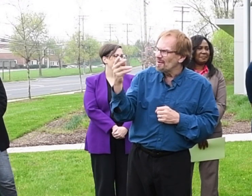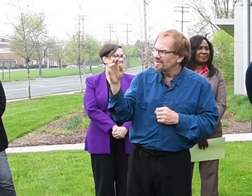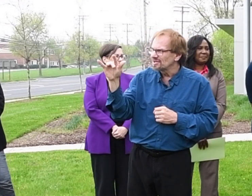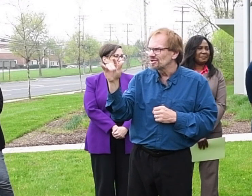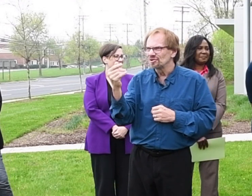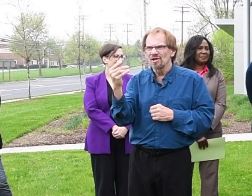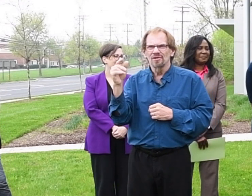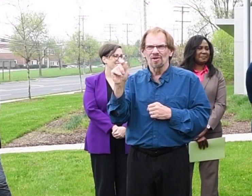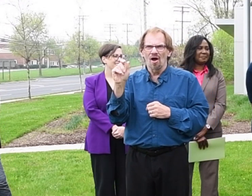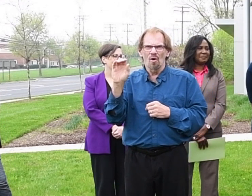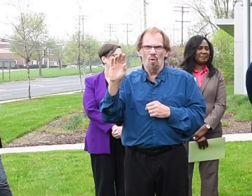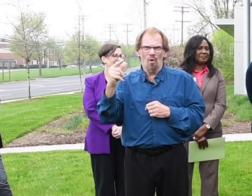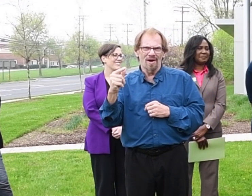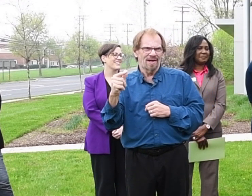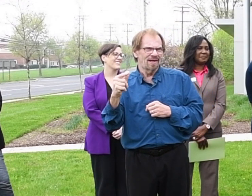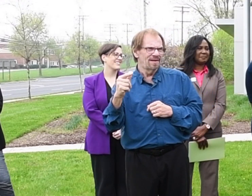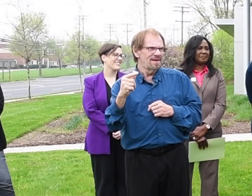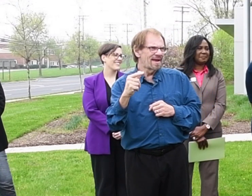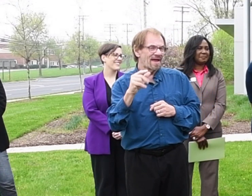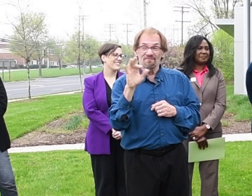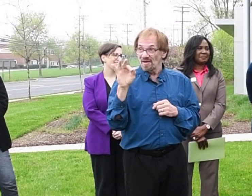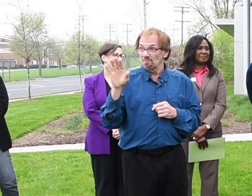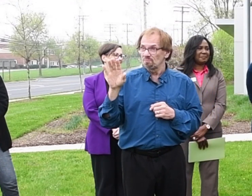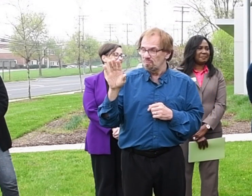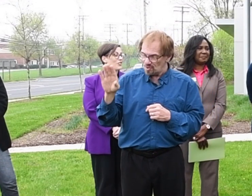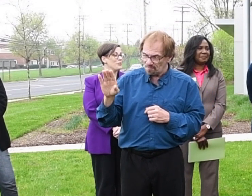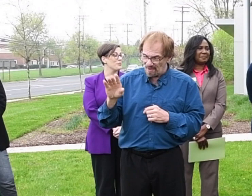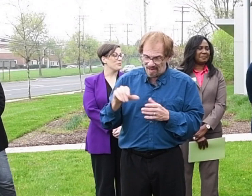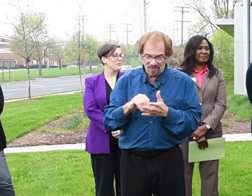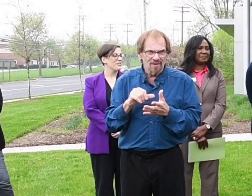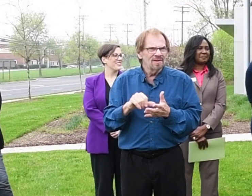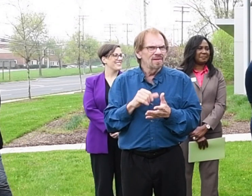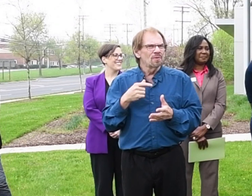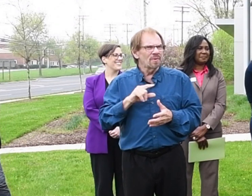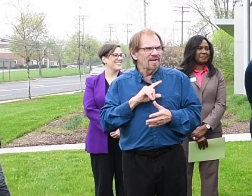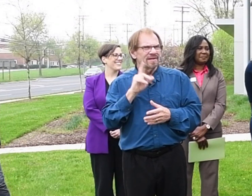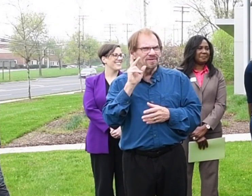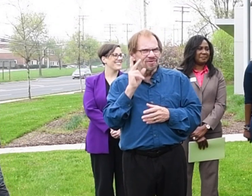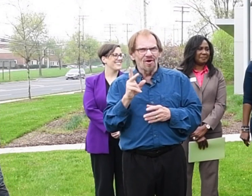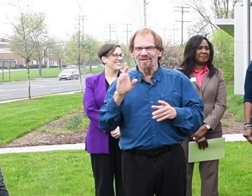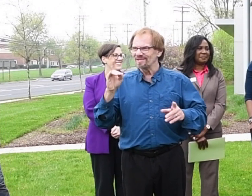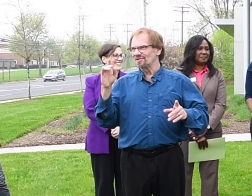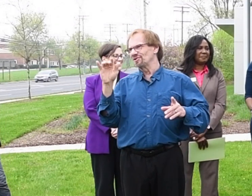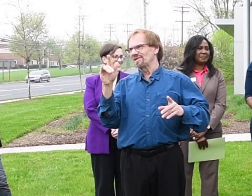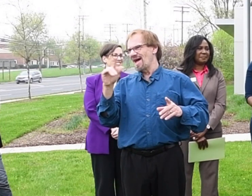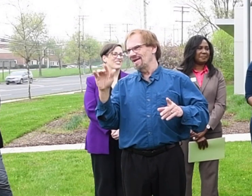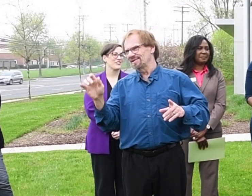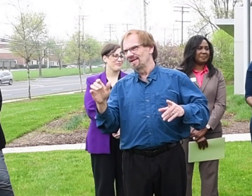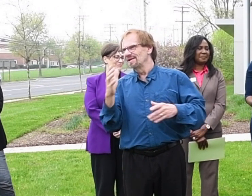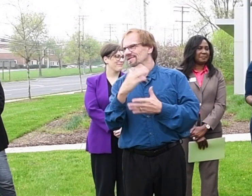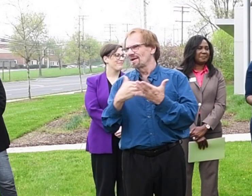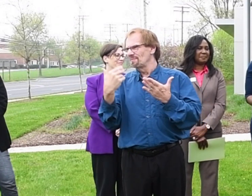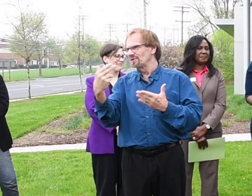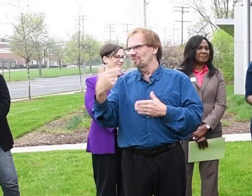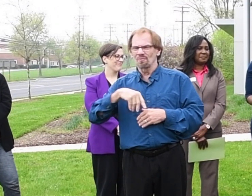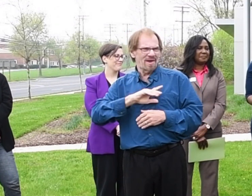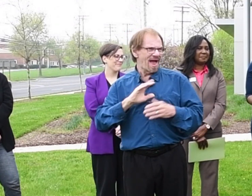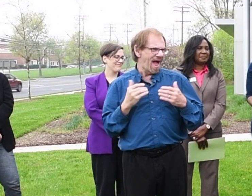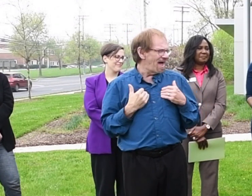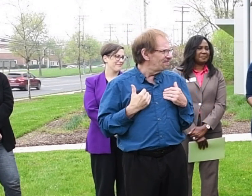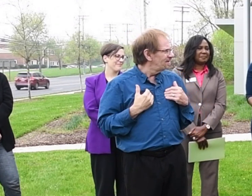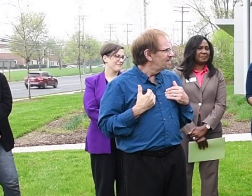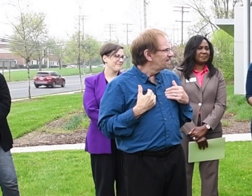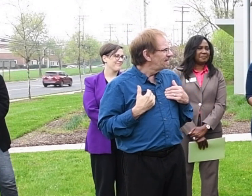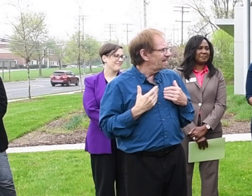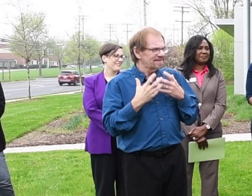have a Facebook page. And look for us to start digitizing things too, because that's enough money to help us even start to digitize some of that history we have to